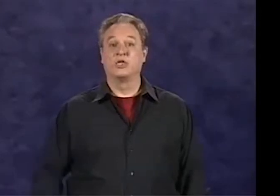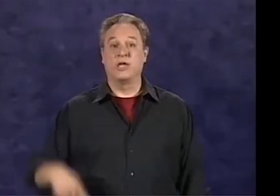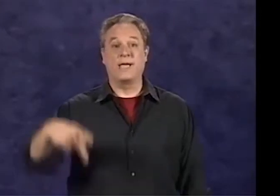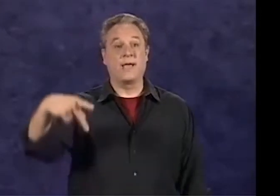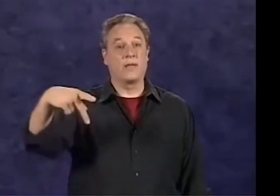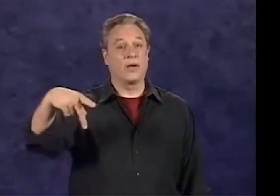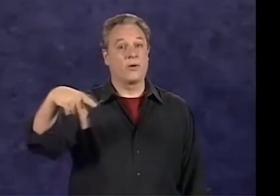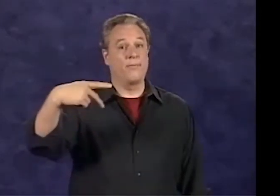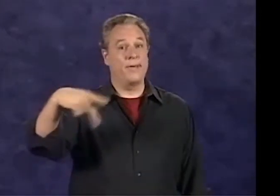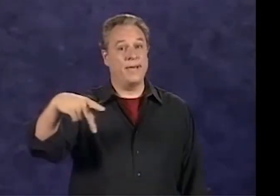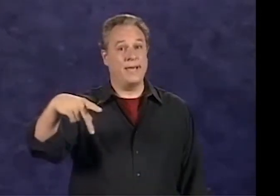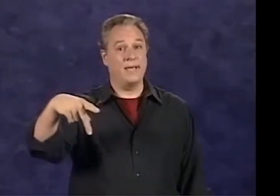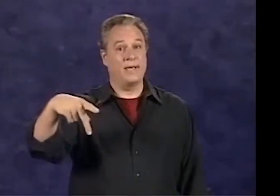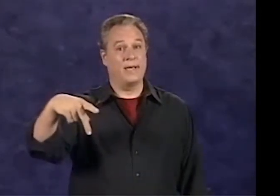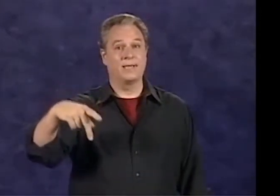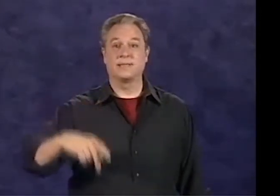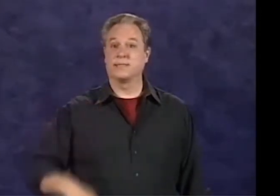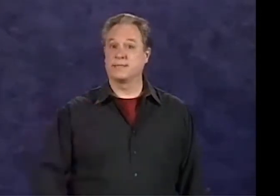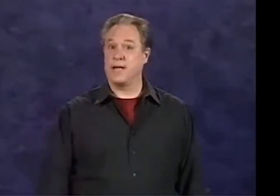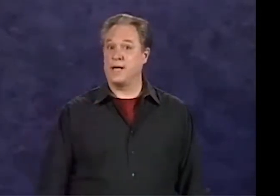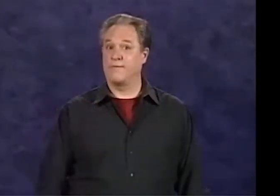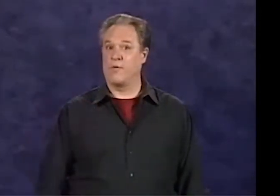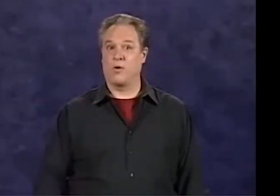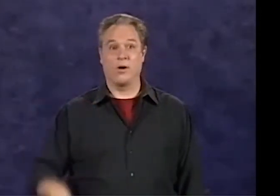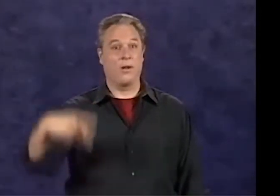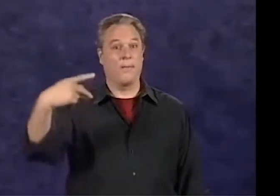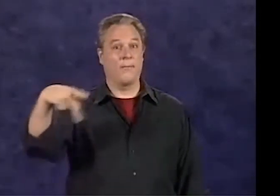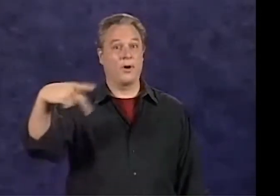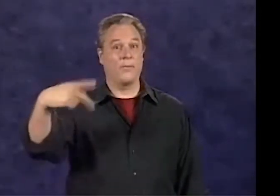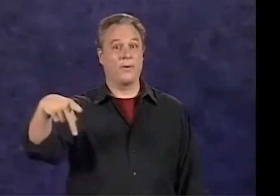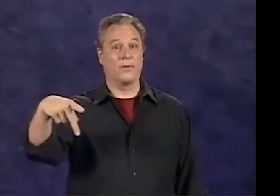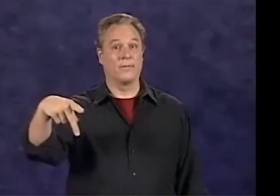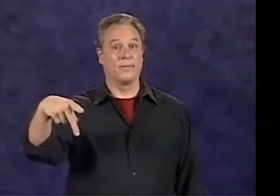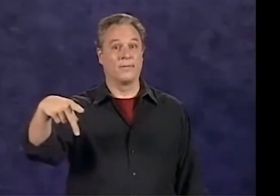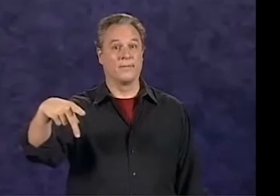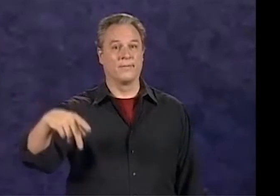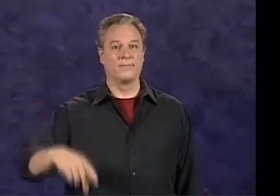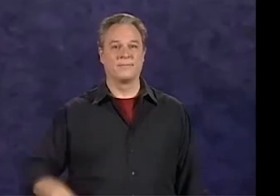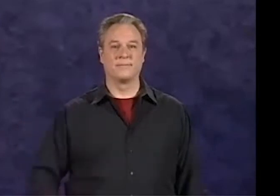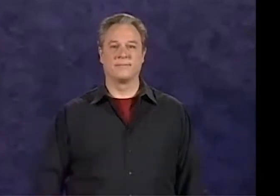Shaking the letter P is the sign for purple.